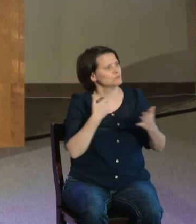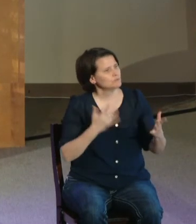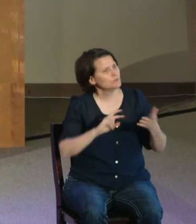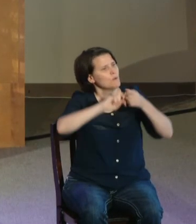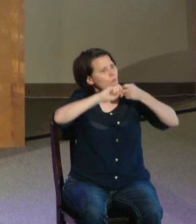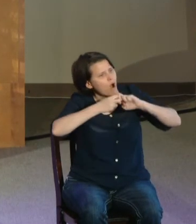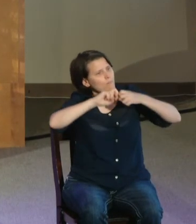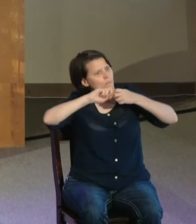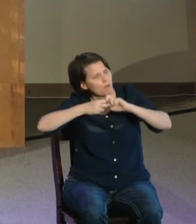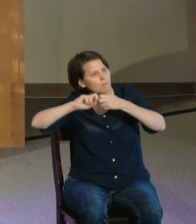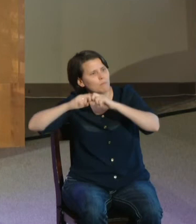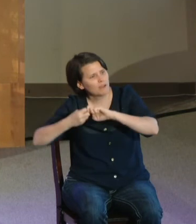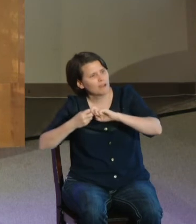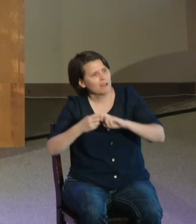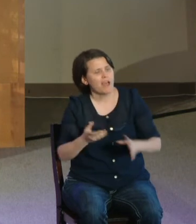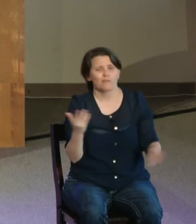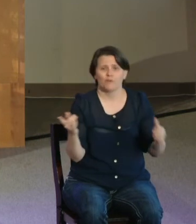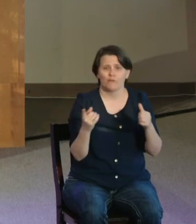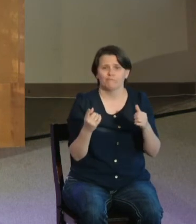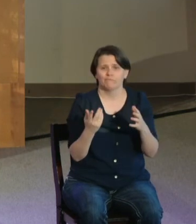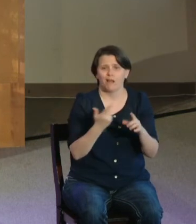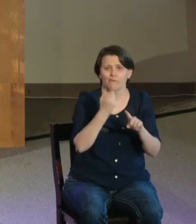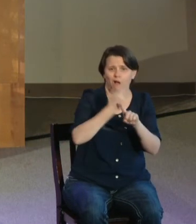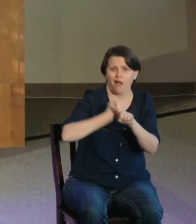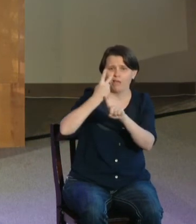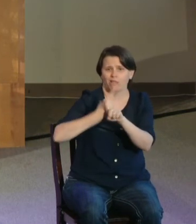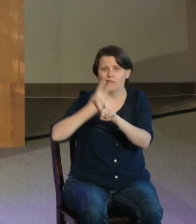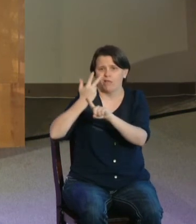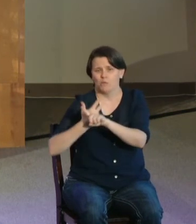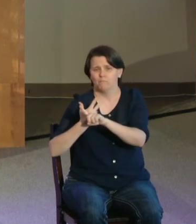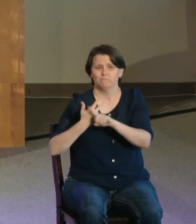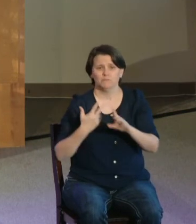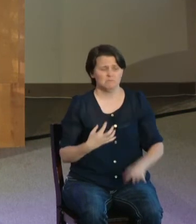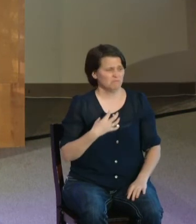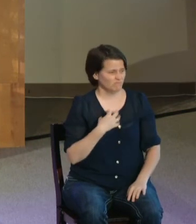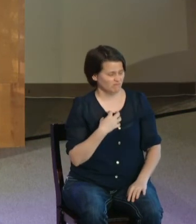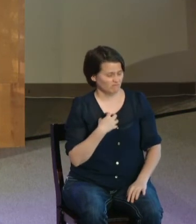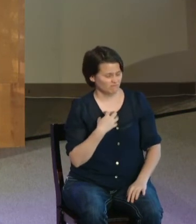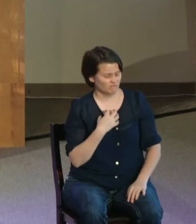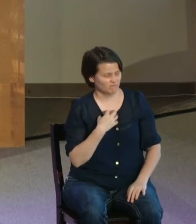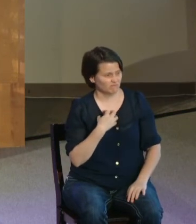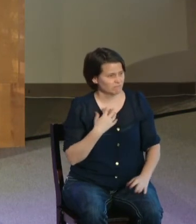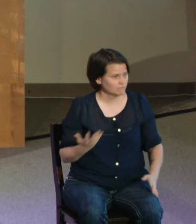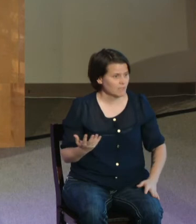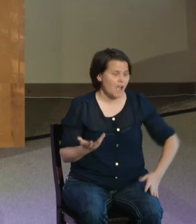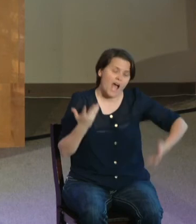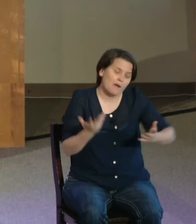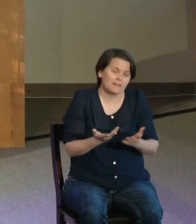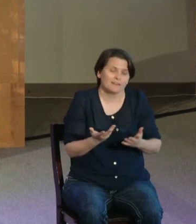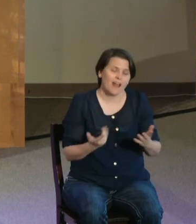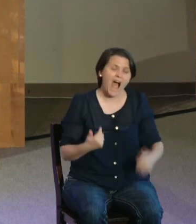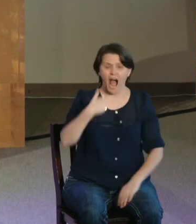first few months, people were really kind of cranky. I know I was. I don't know about you. You probably were enlightened already. But I